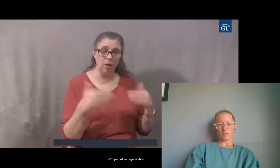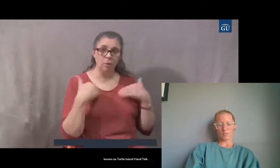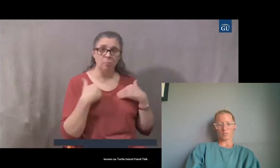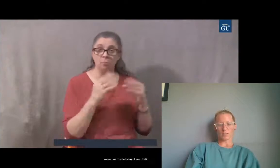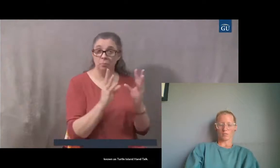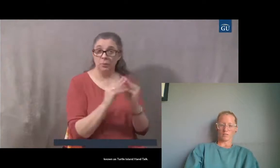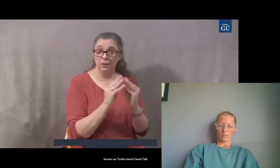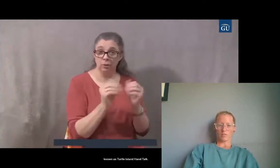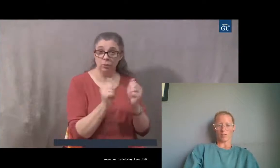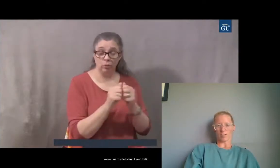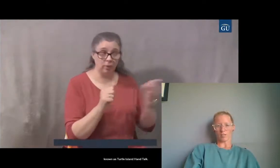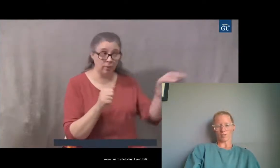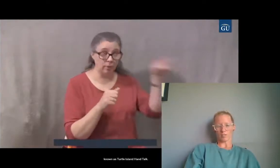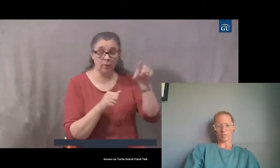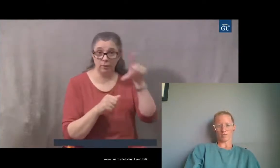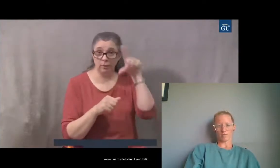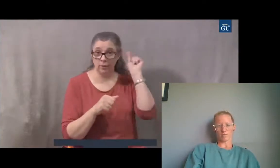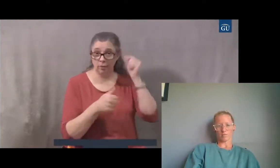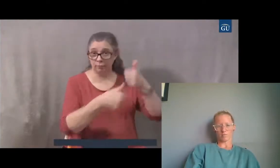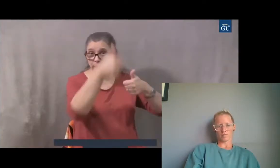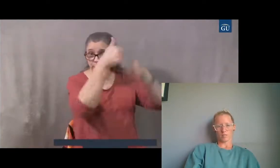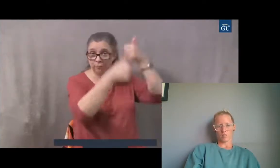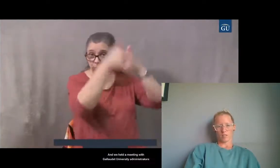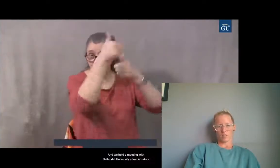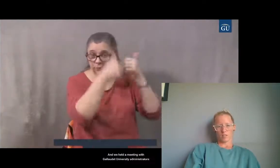has different variations.